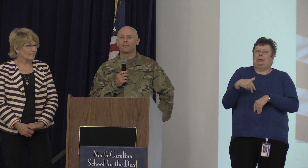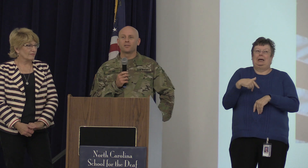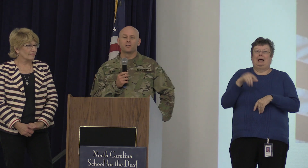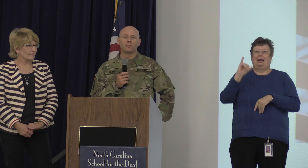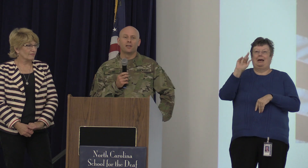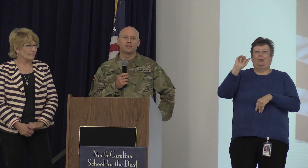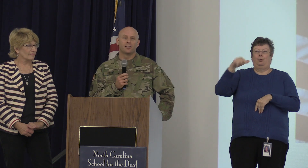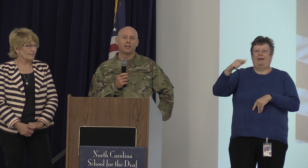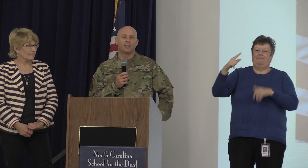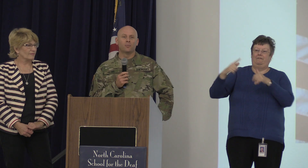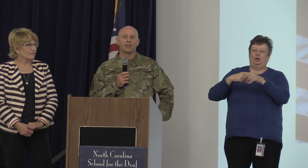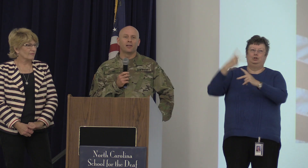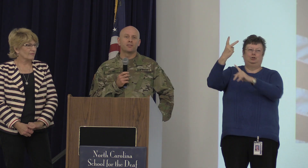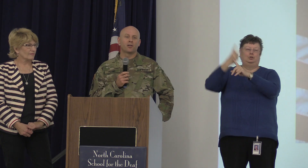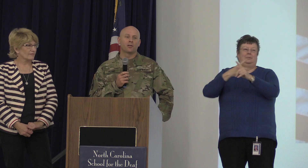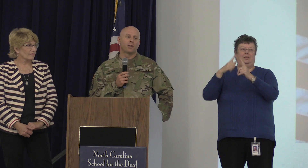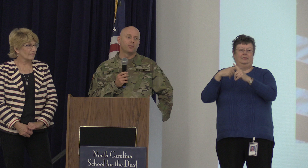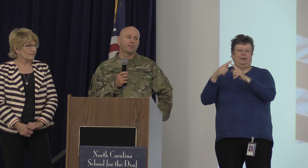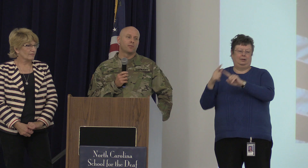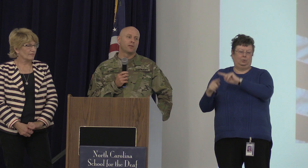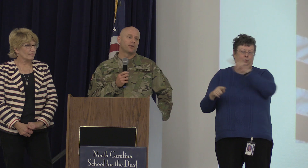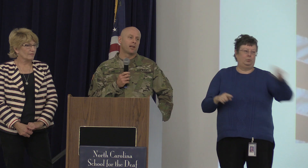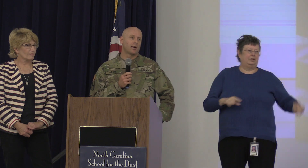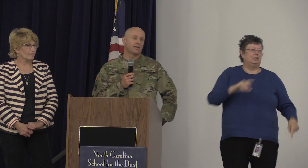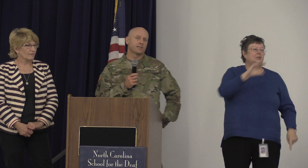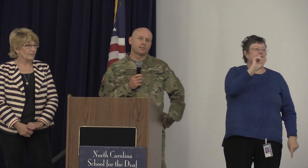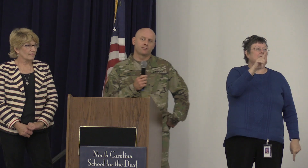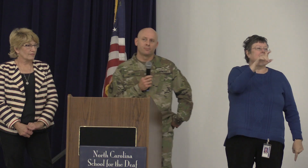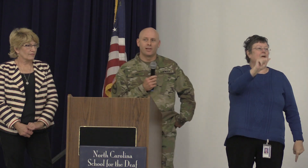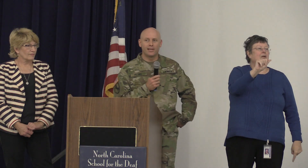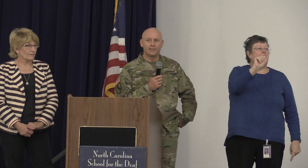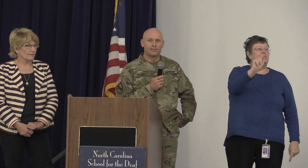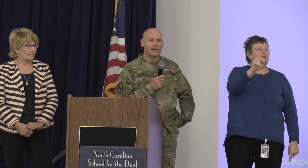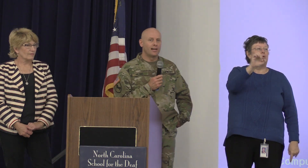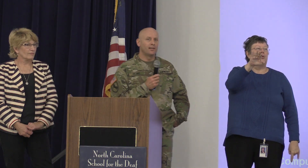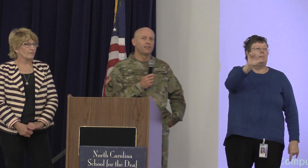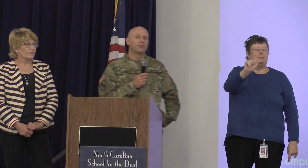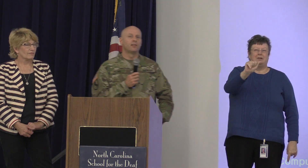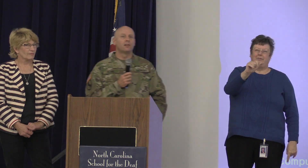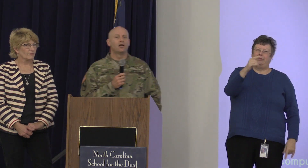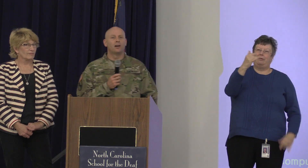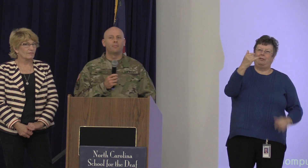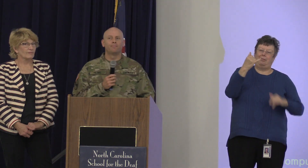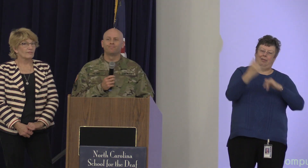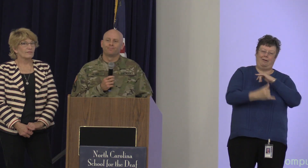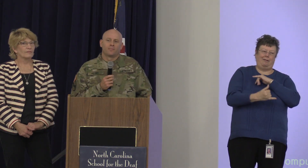in Iraq for the first 2 months and then went down to Saudi Arabia for the last 8, 9.